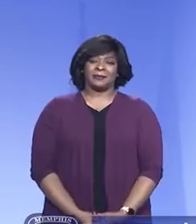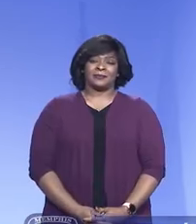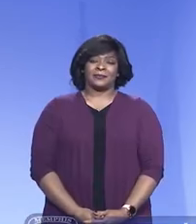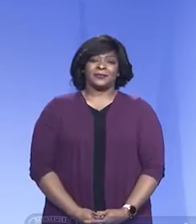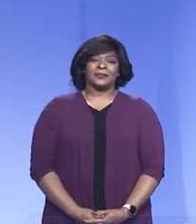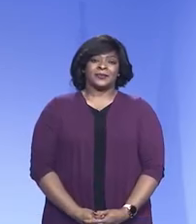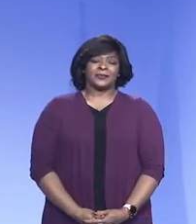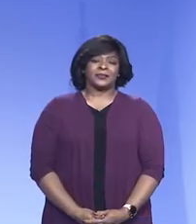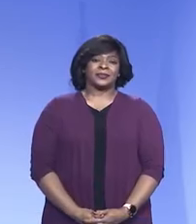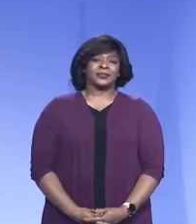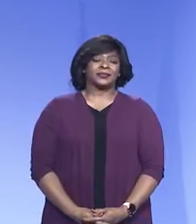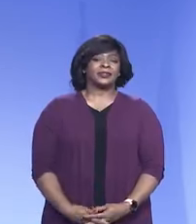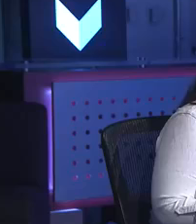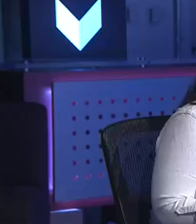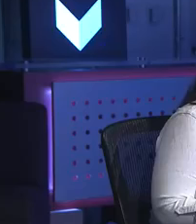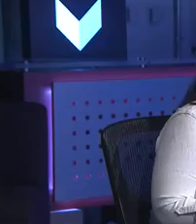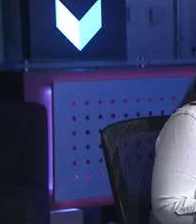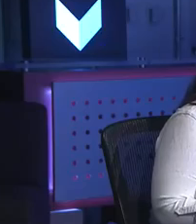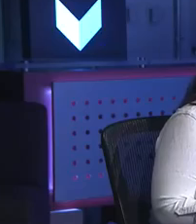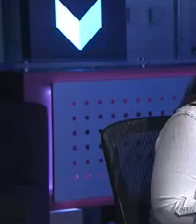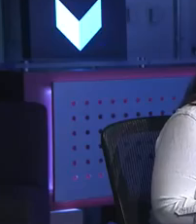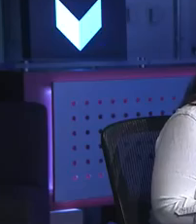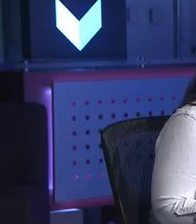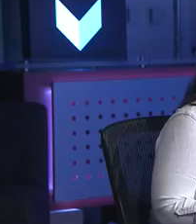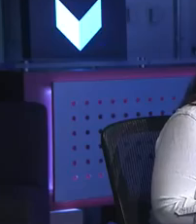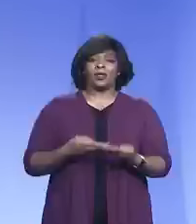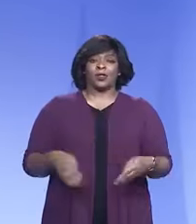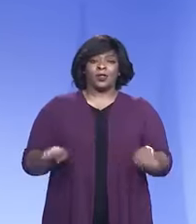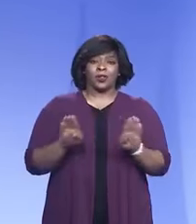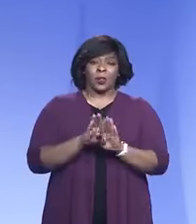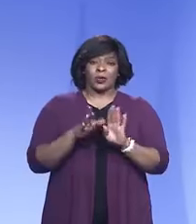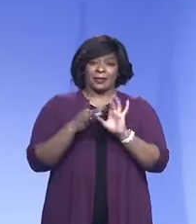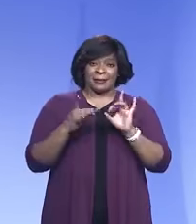We are out of time. Are there any closing messages today?